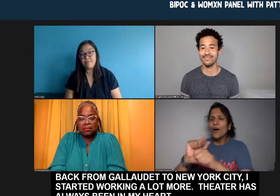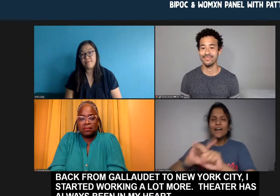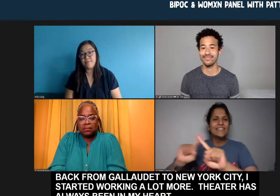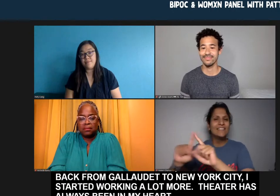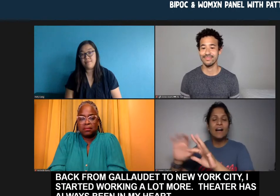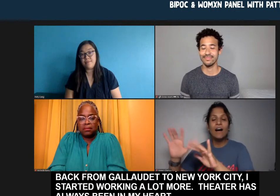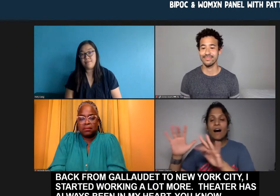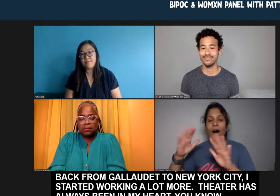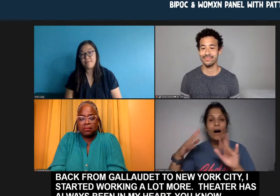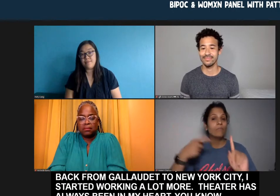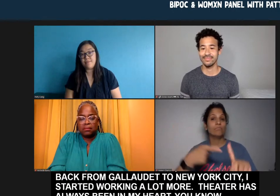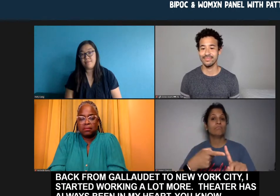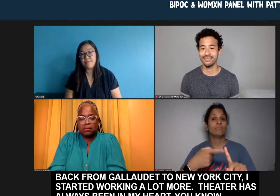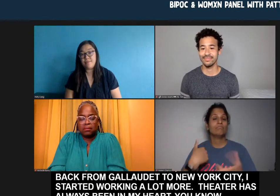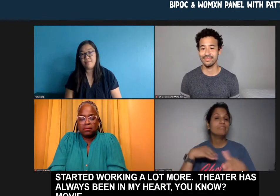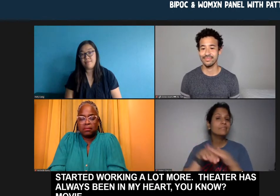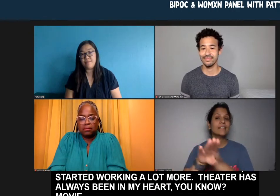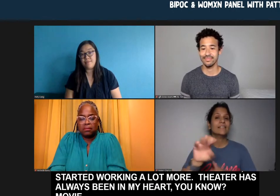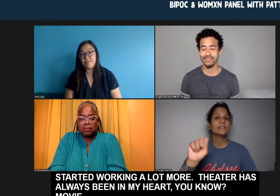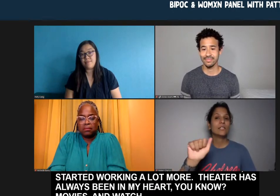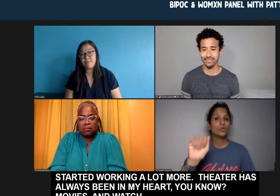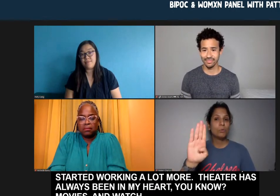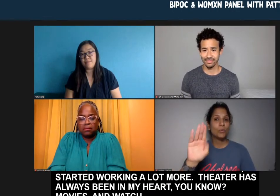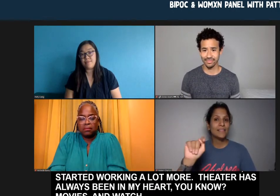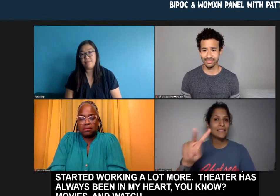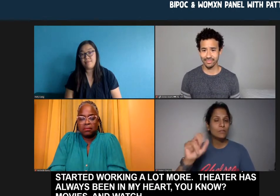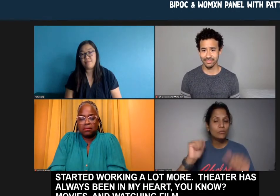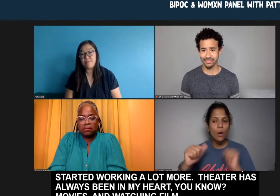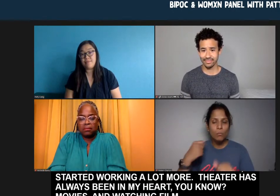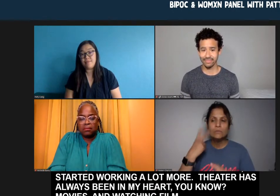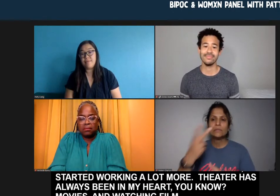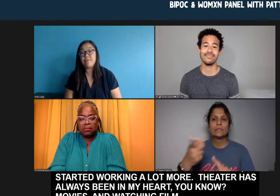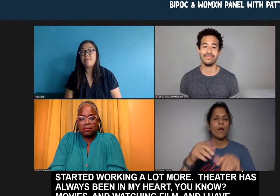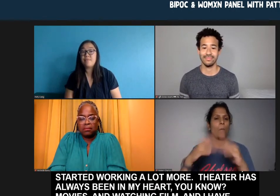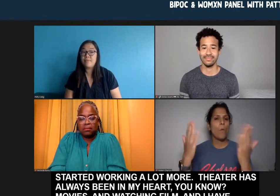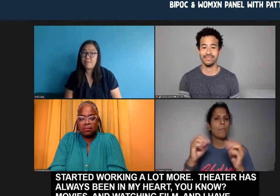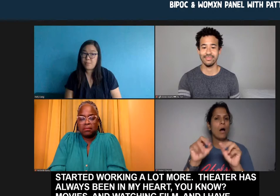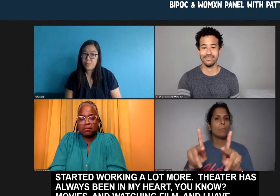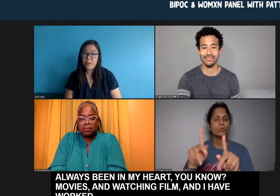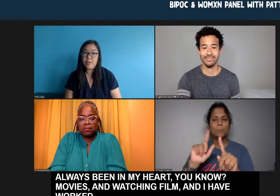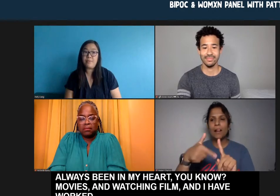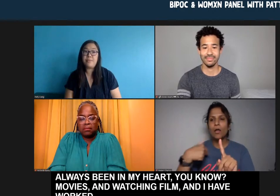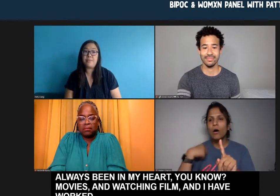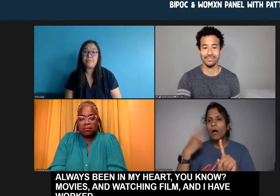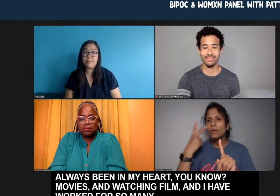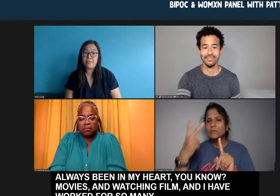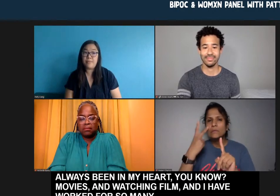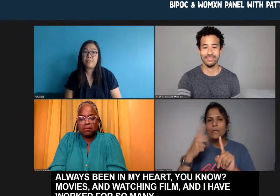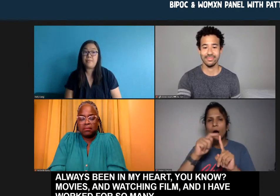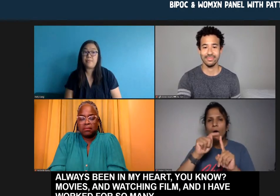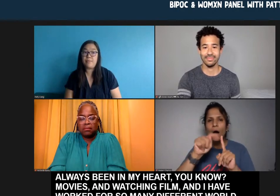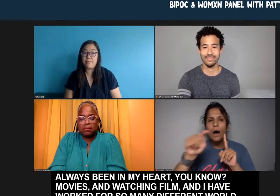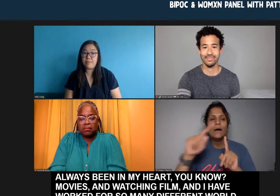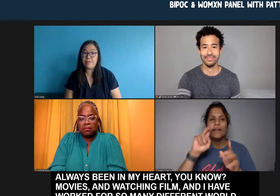watching film. And I've worked for so many different so many different worlds in the theater.